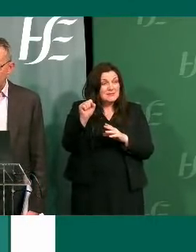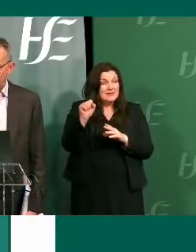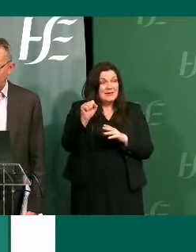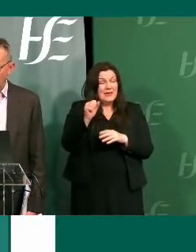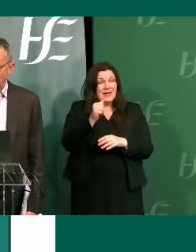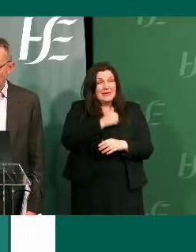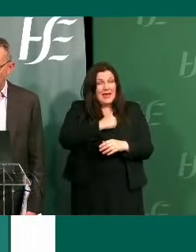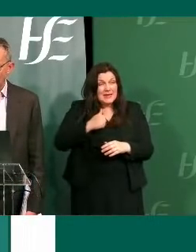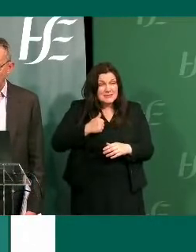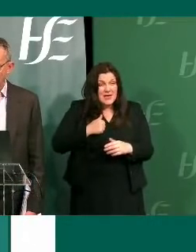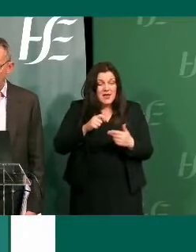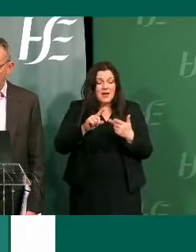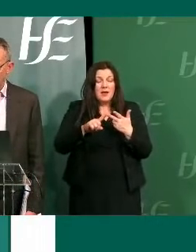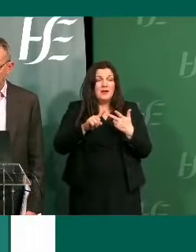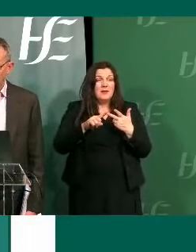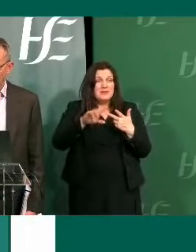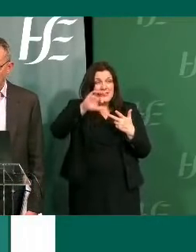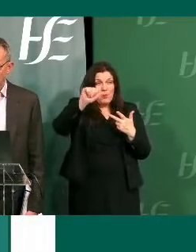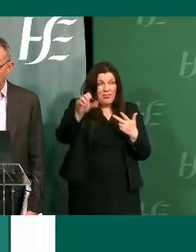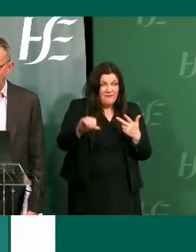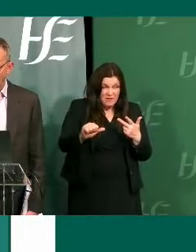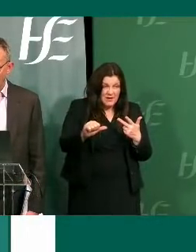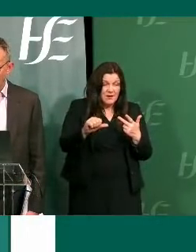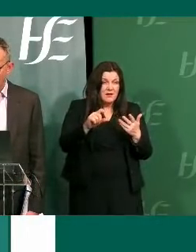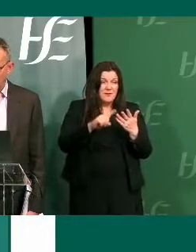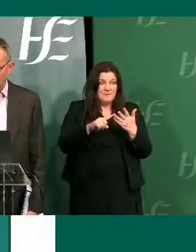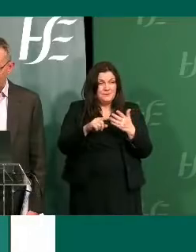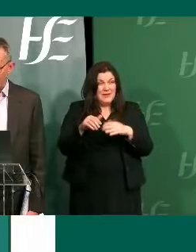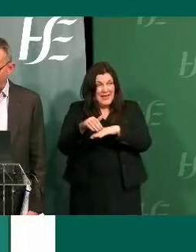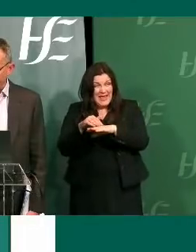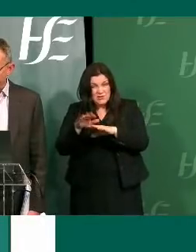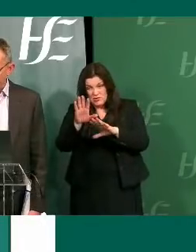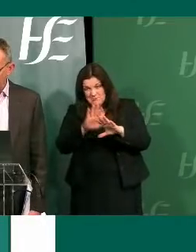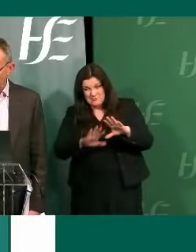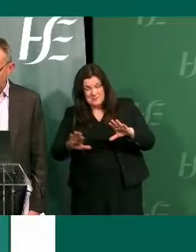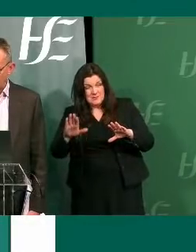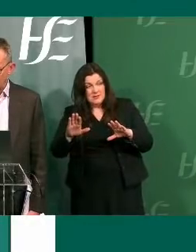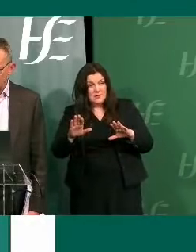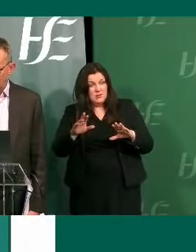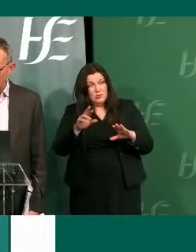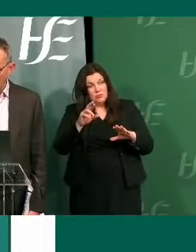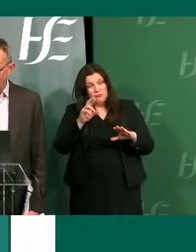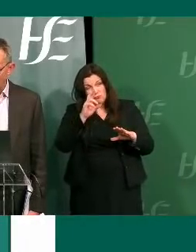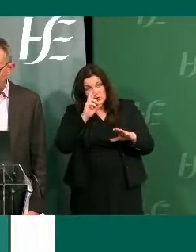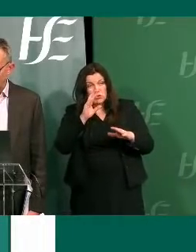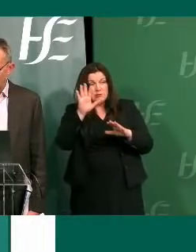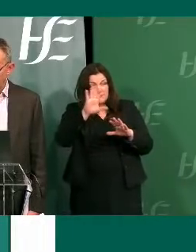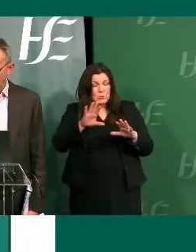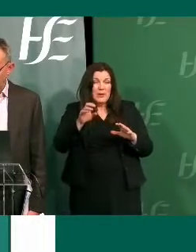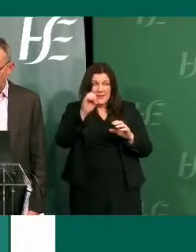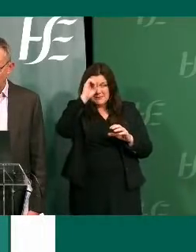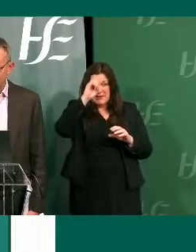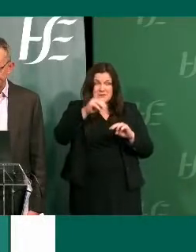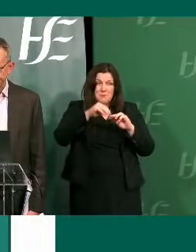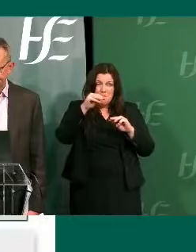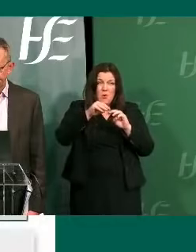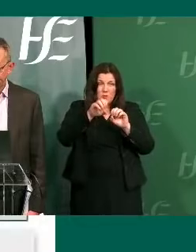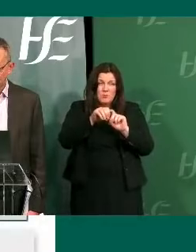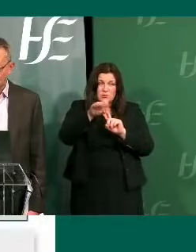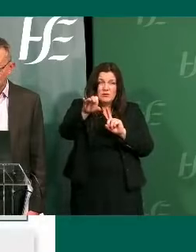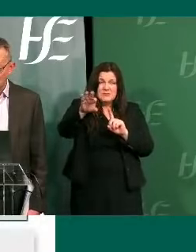Africa, Indian subcontinent, Europe, Russia, Australia, and we expect to see onward transmission in those